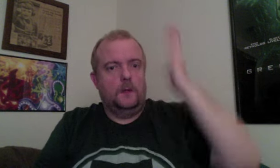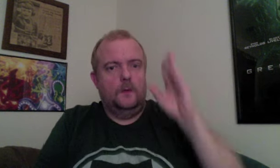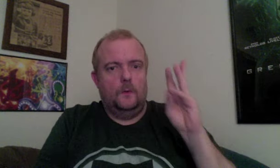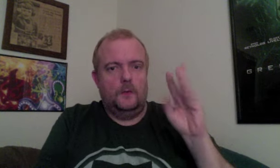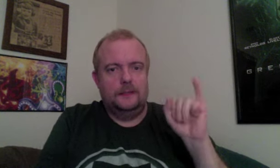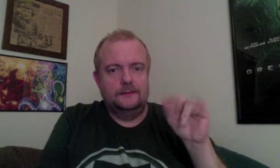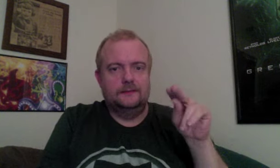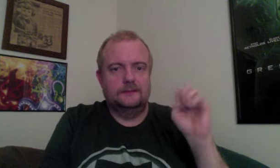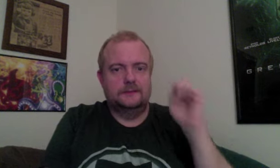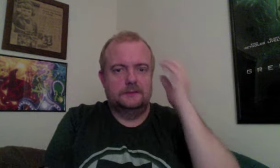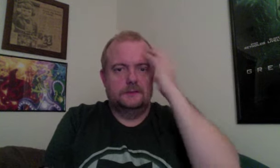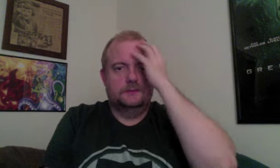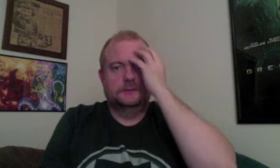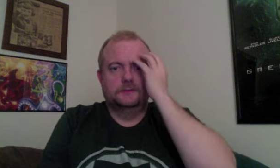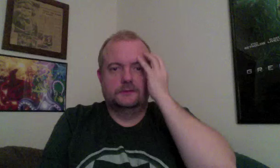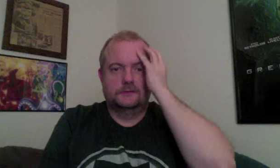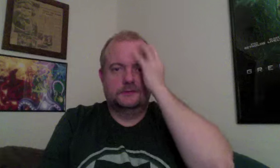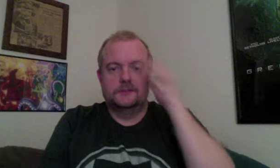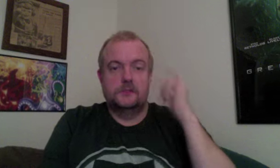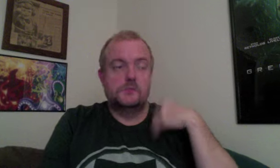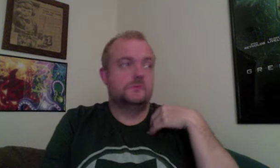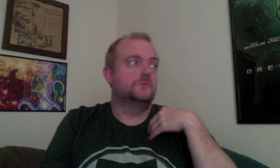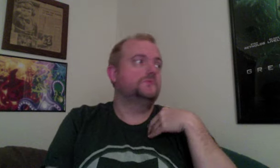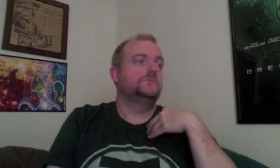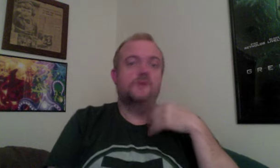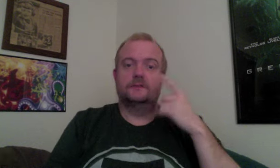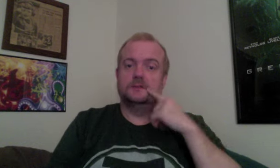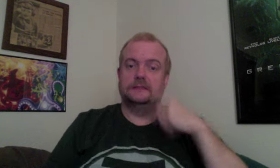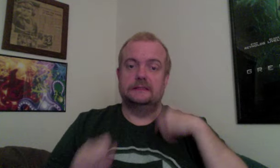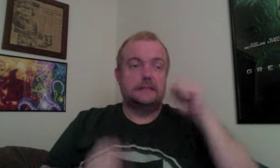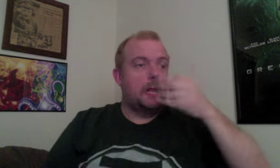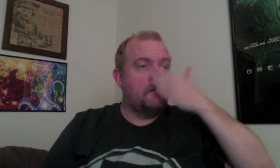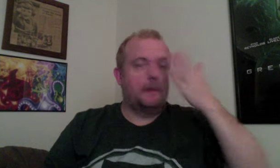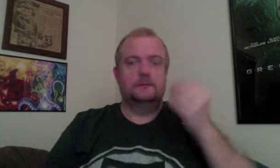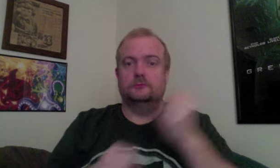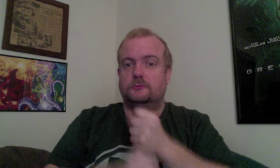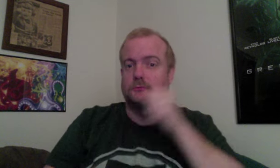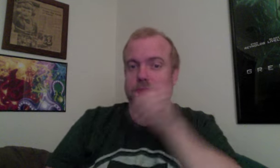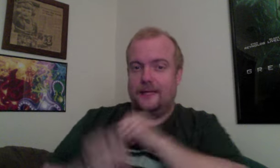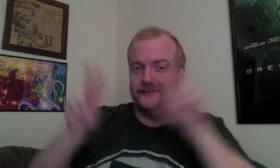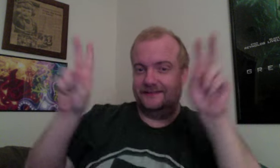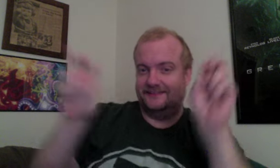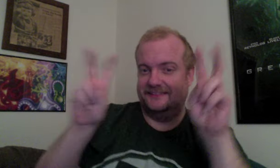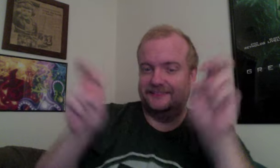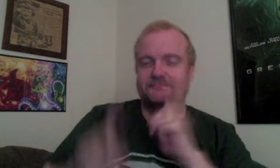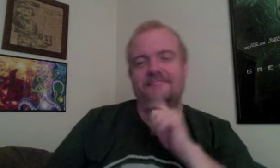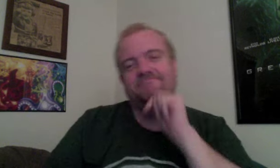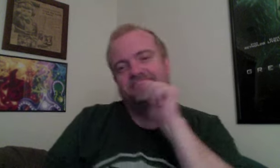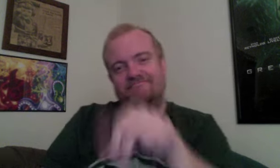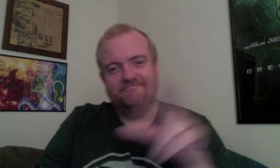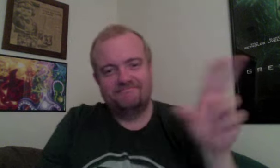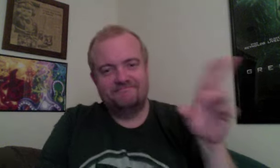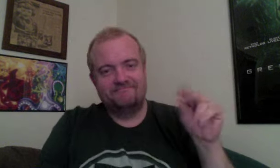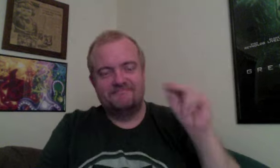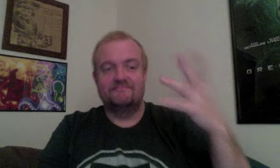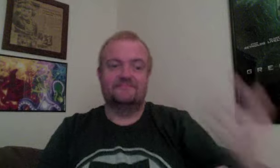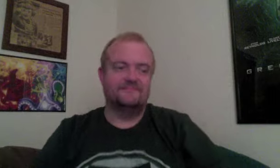Red tides take place in rivers and oceans when green algae accumulates and blooms like a flower, turning